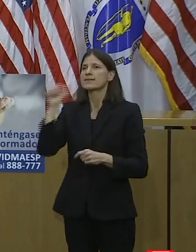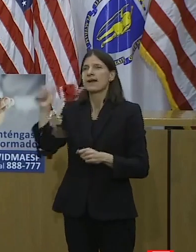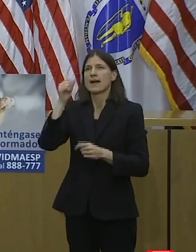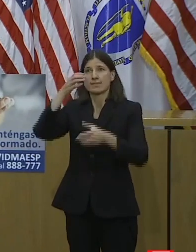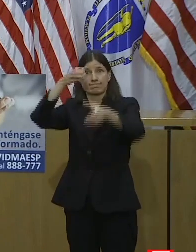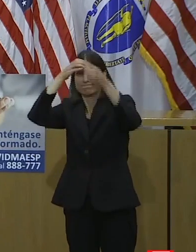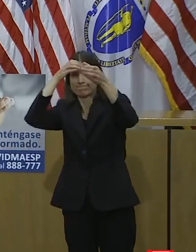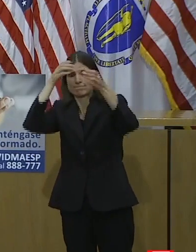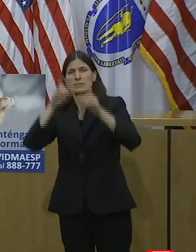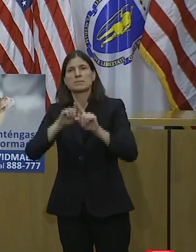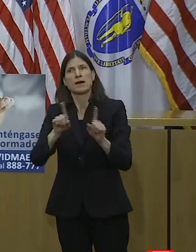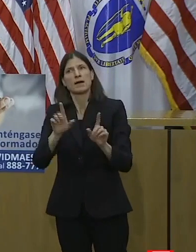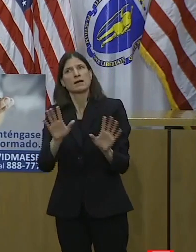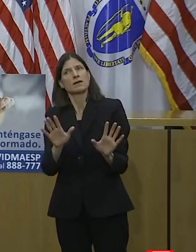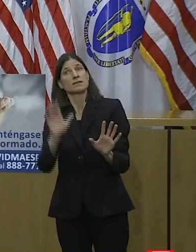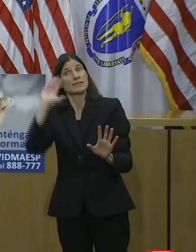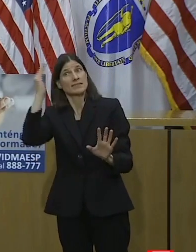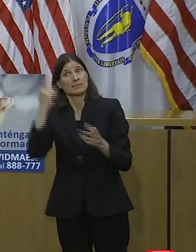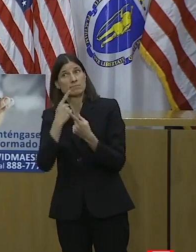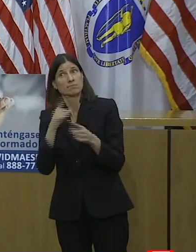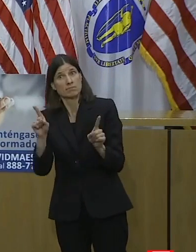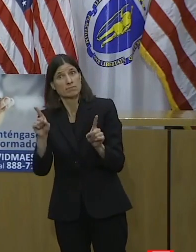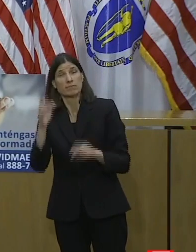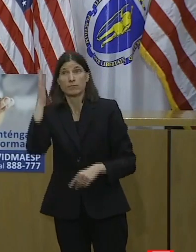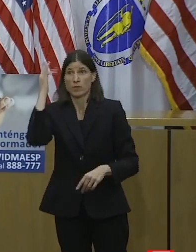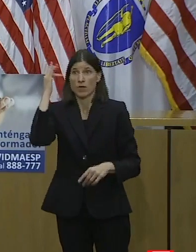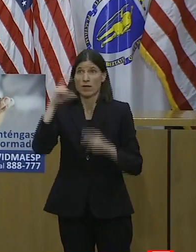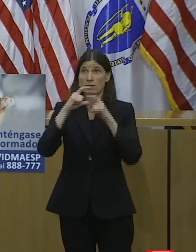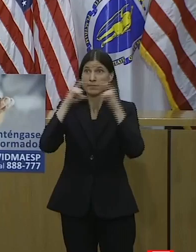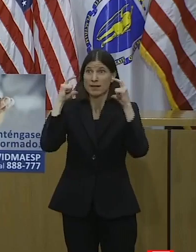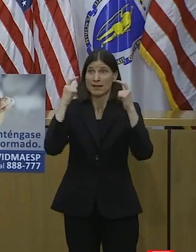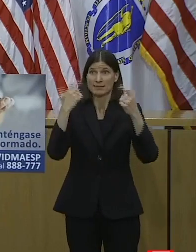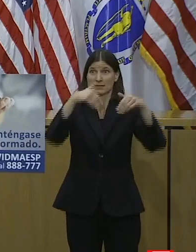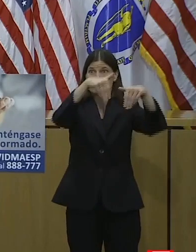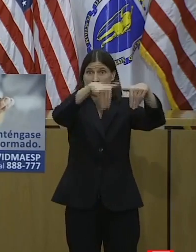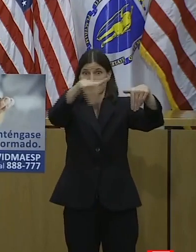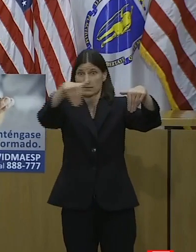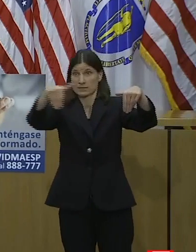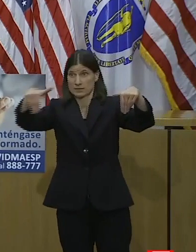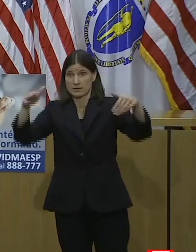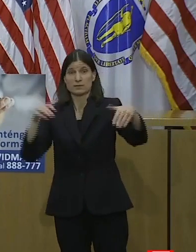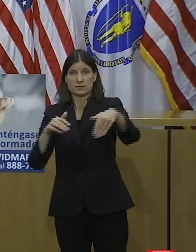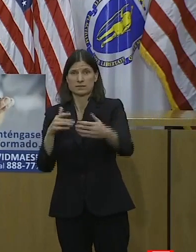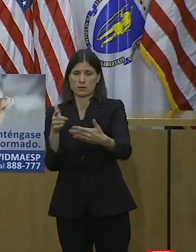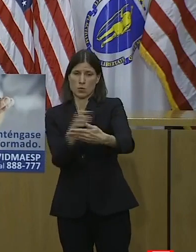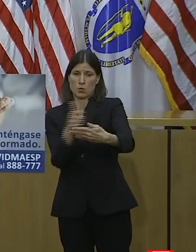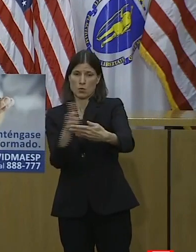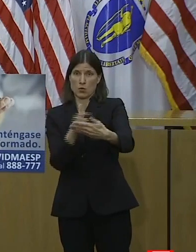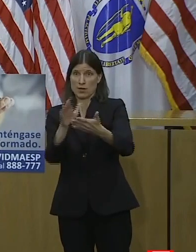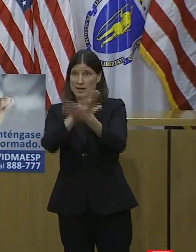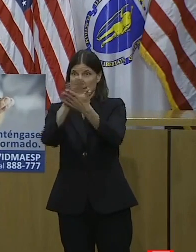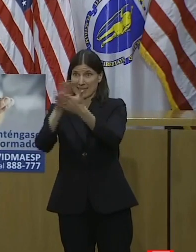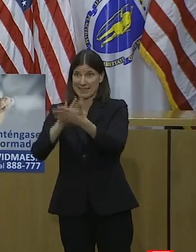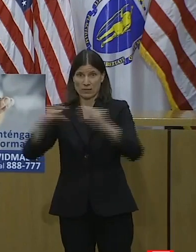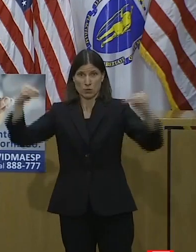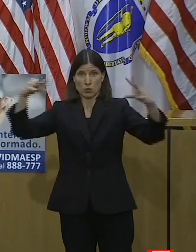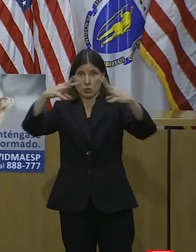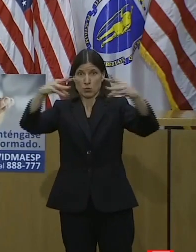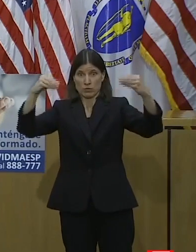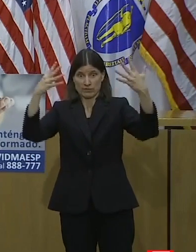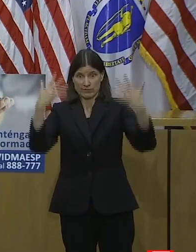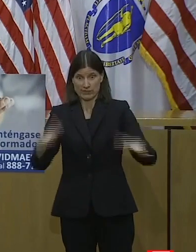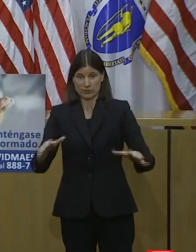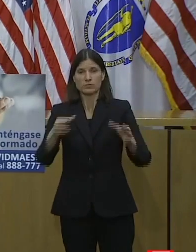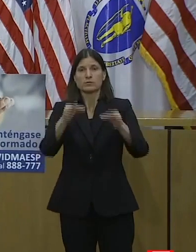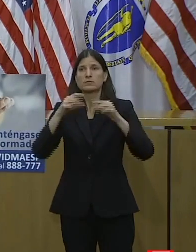of a factory. And that's certainly, having a guy like that say that is good enough for me. And the other thing I would just say here is the